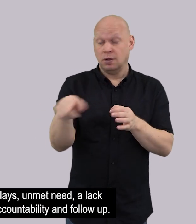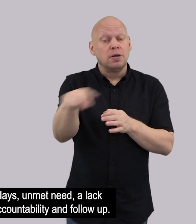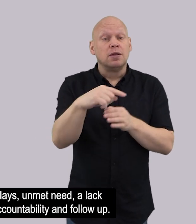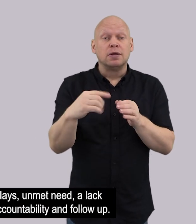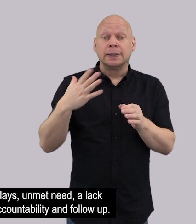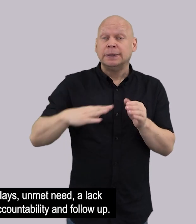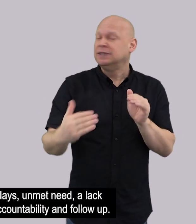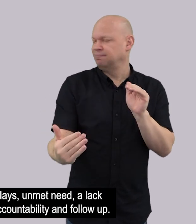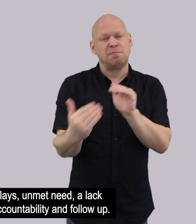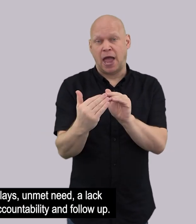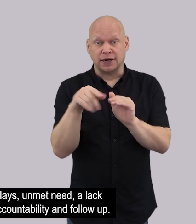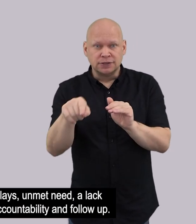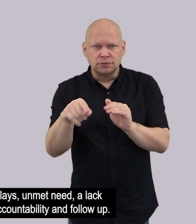of accountability and follow-up.